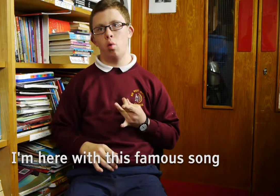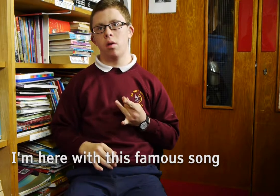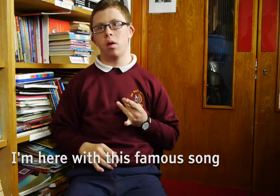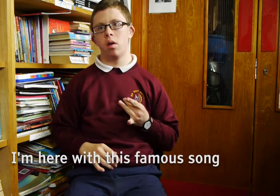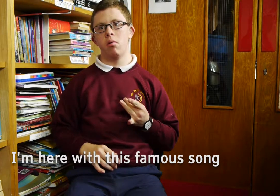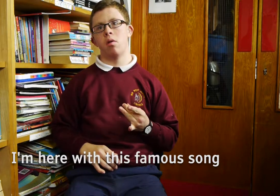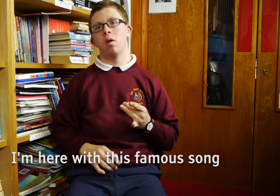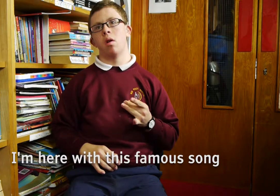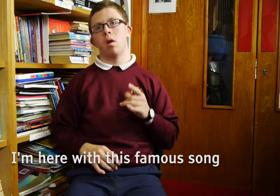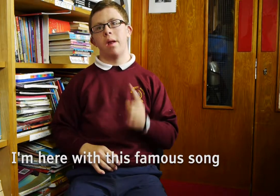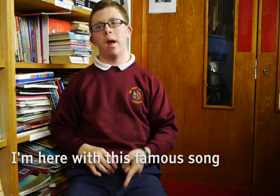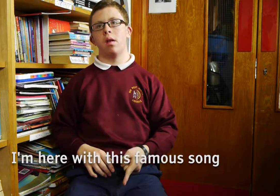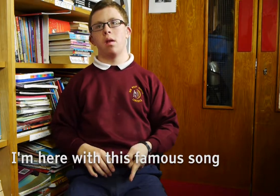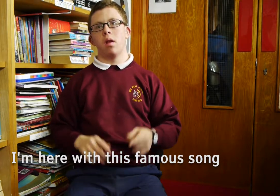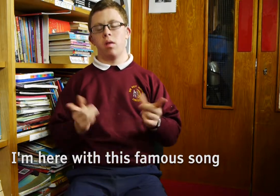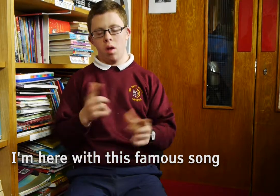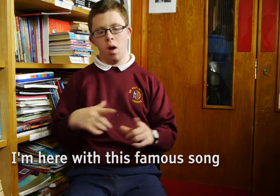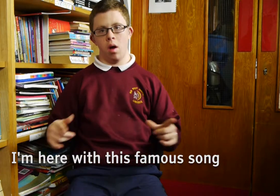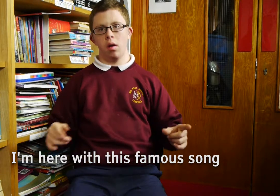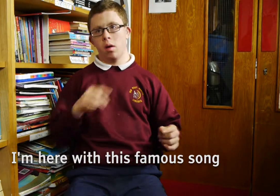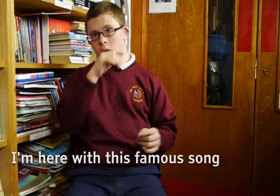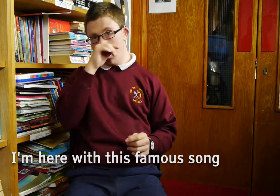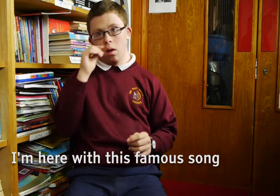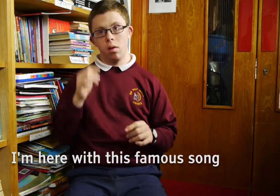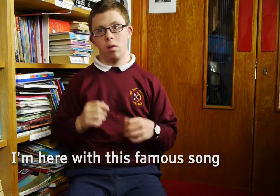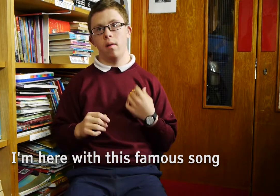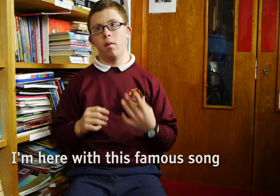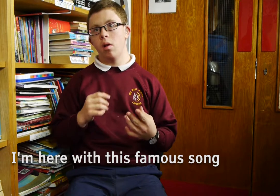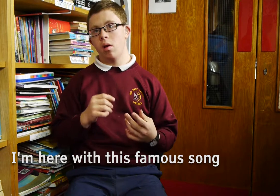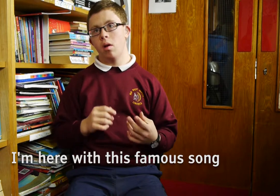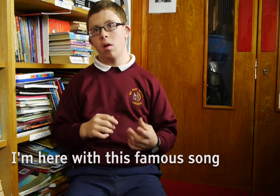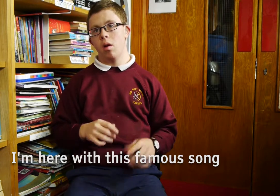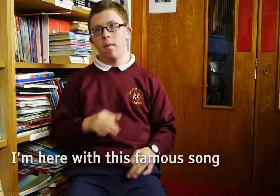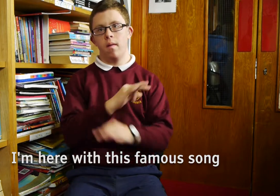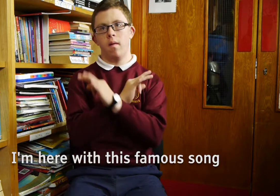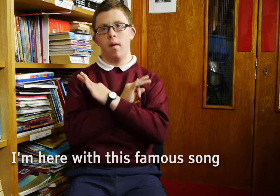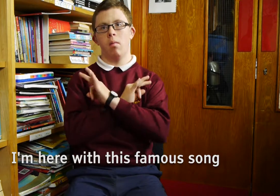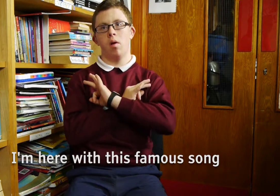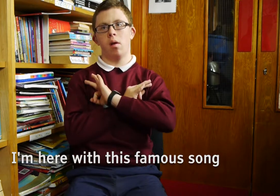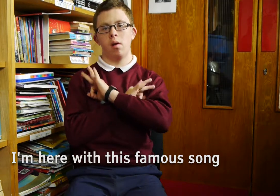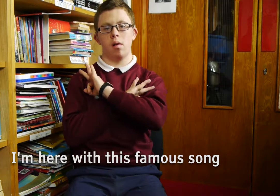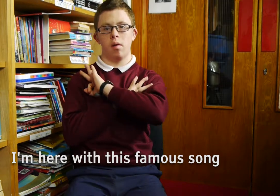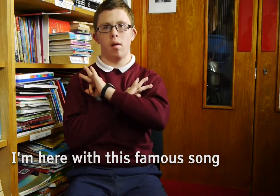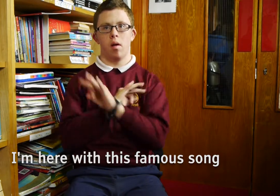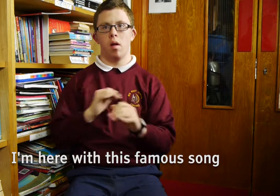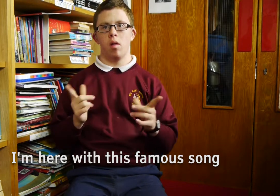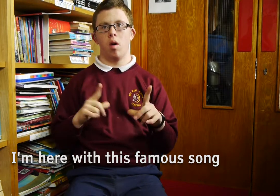huge that song, super famous